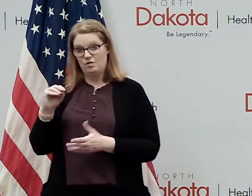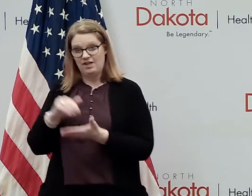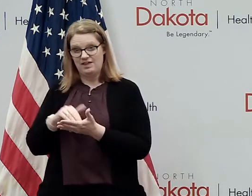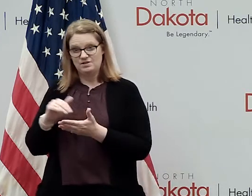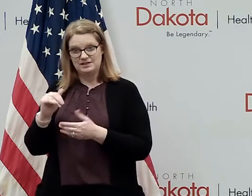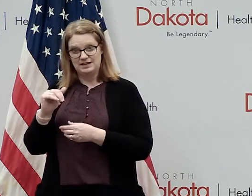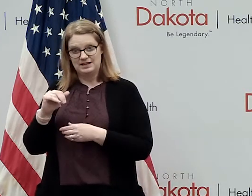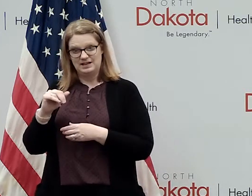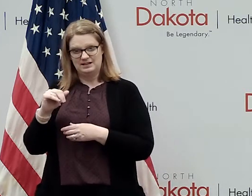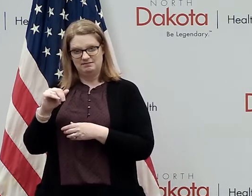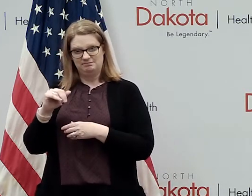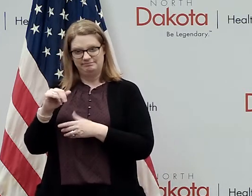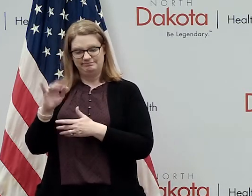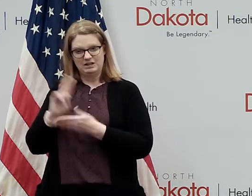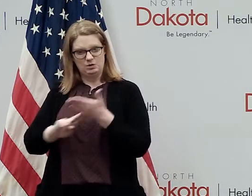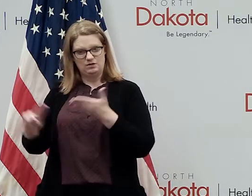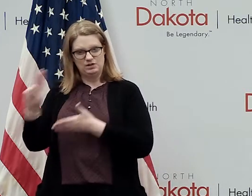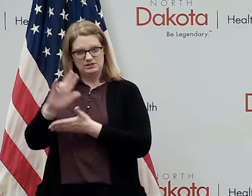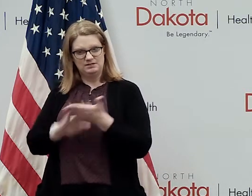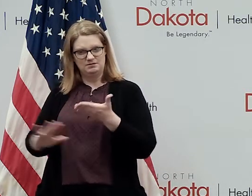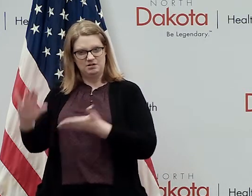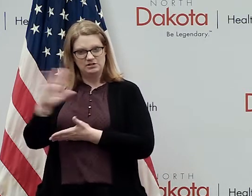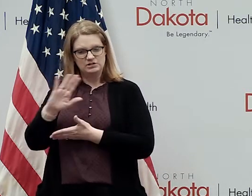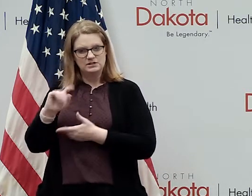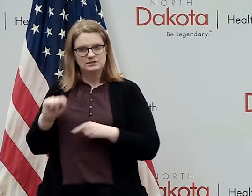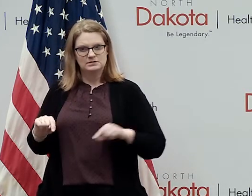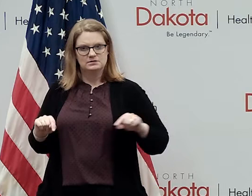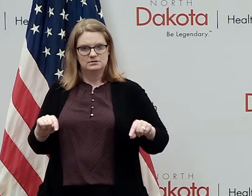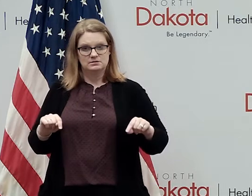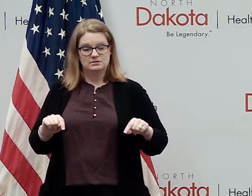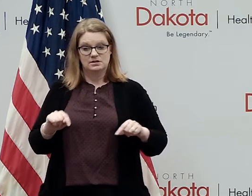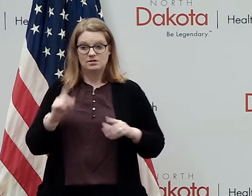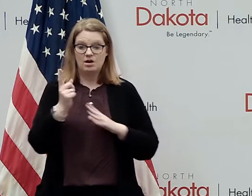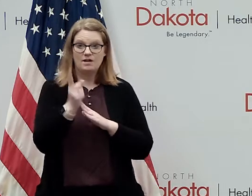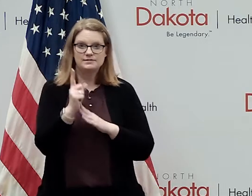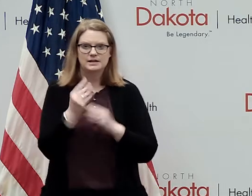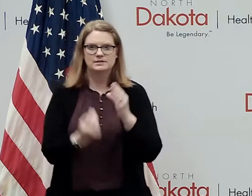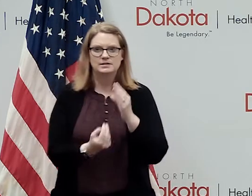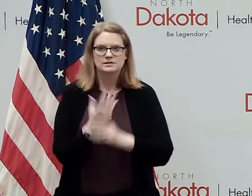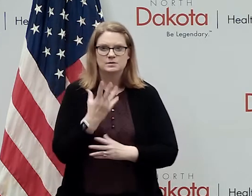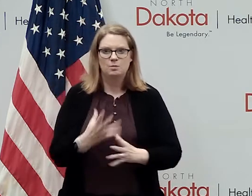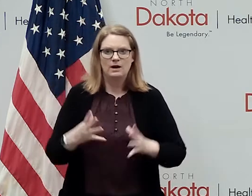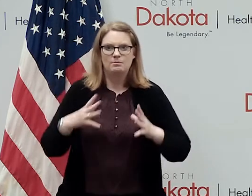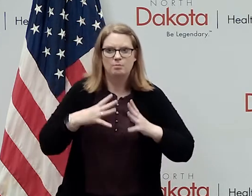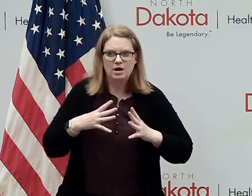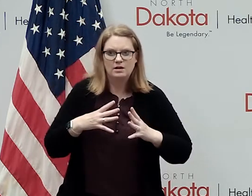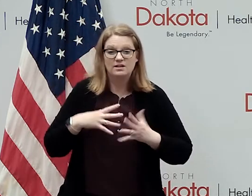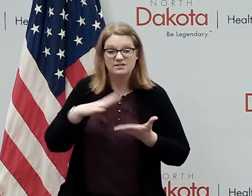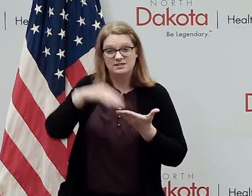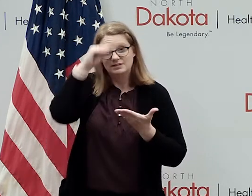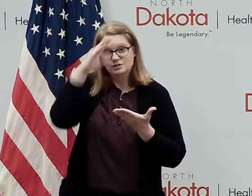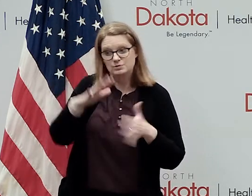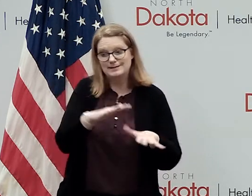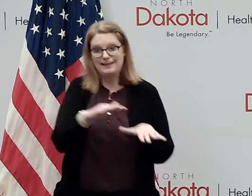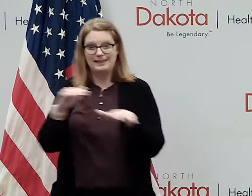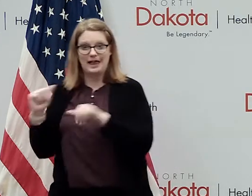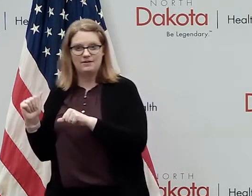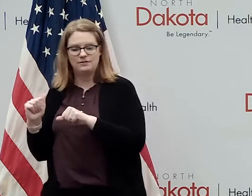you remember last spring, when spring break came along at sort of the perfect time, students left, didn't come